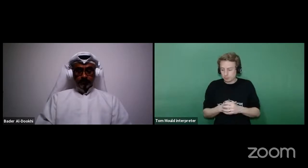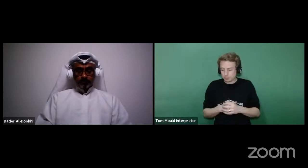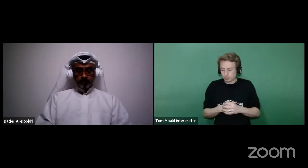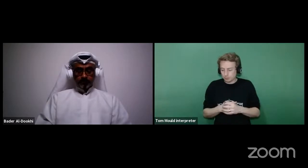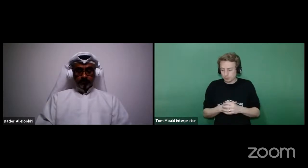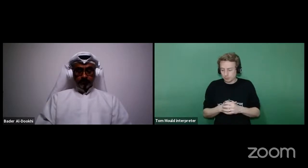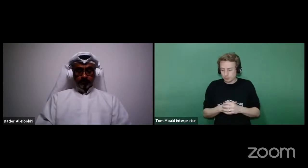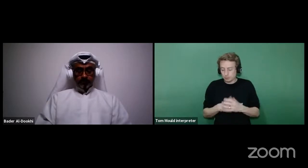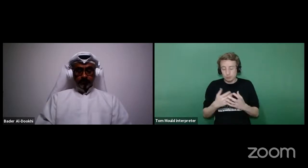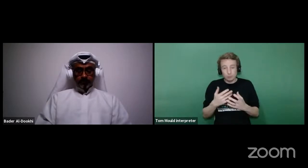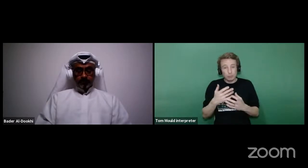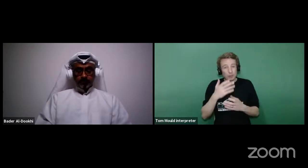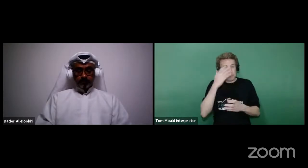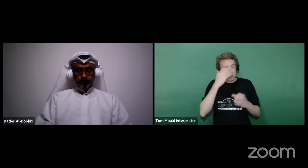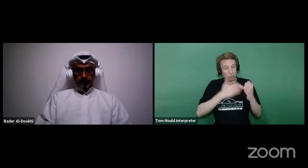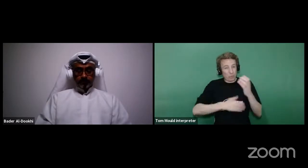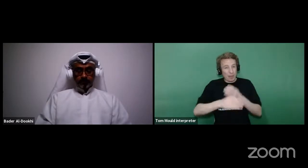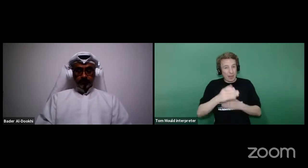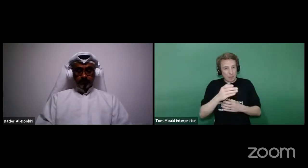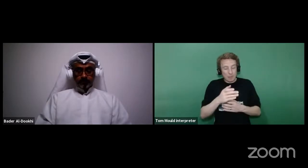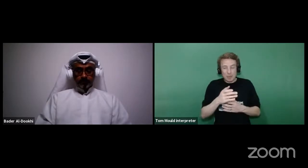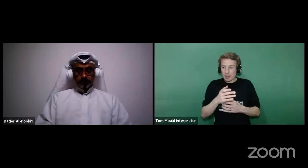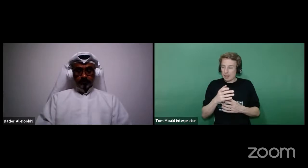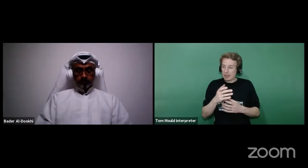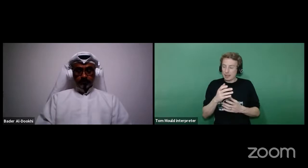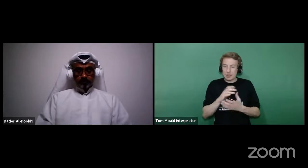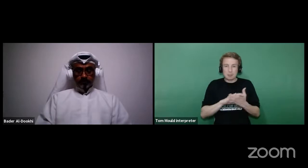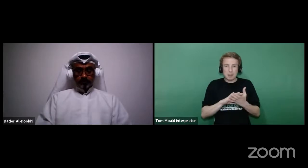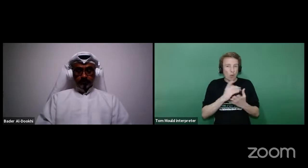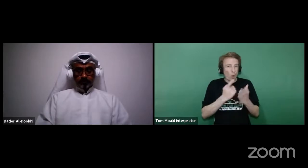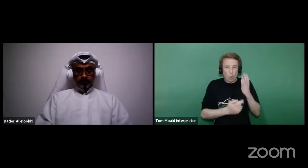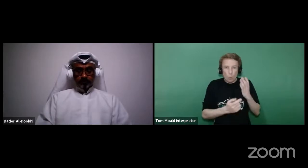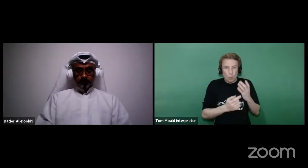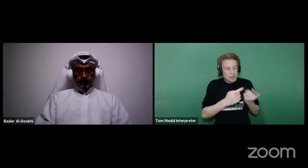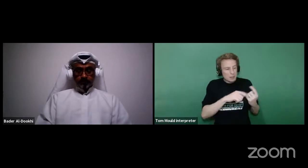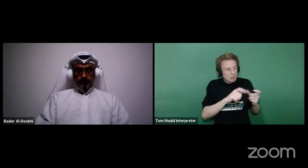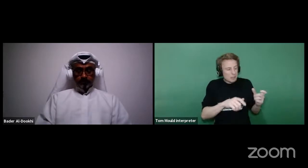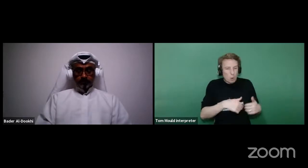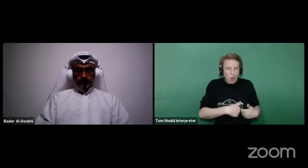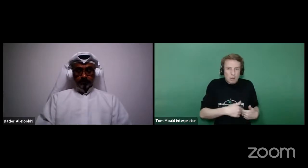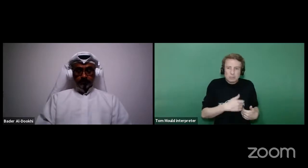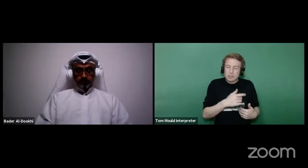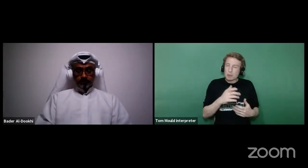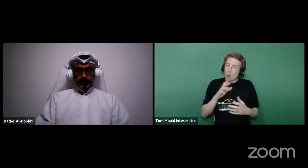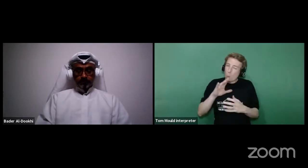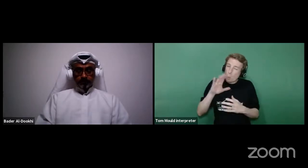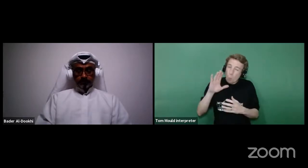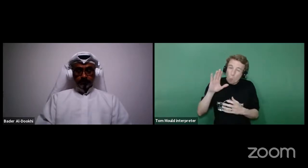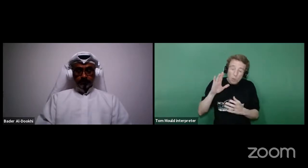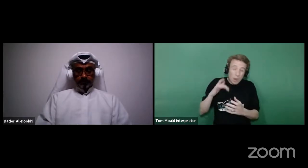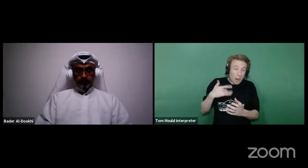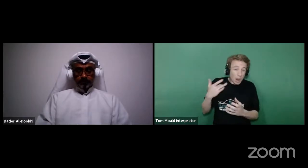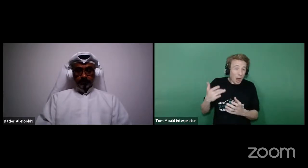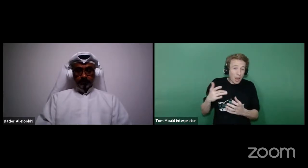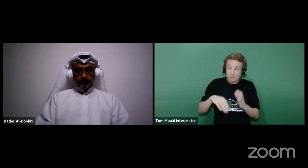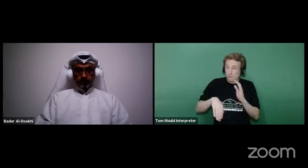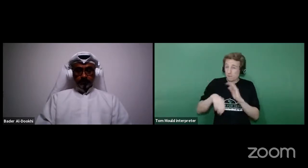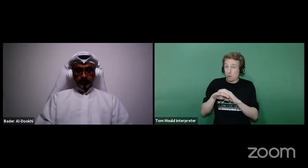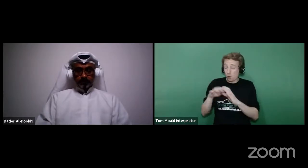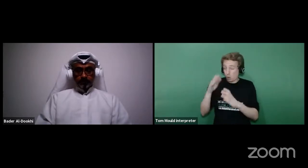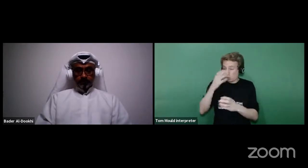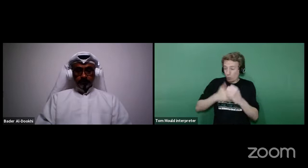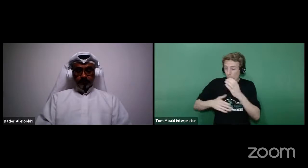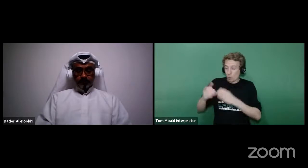this empathy throughout their whole life, throughout all aspects of their life, and it will lead to them